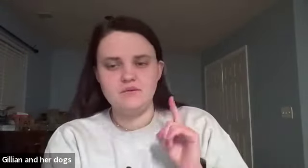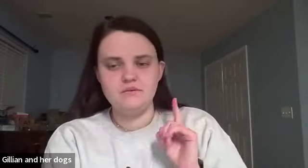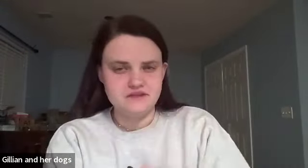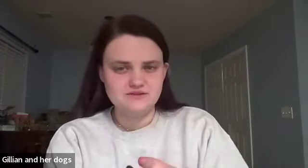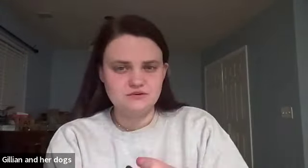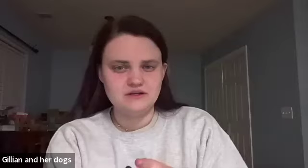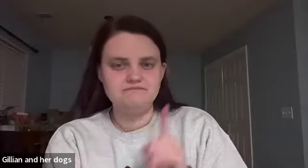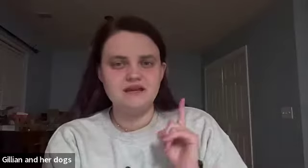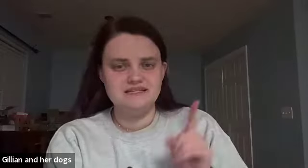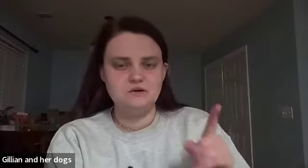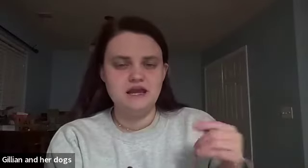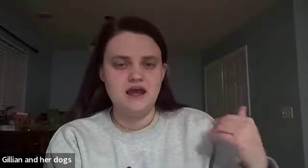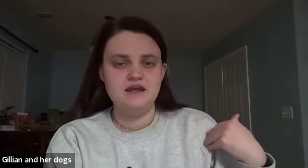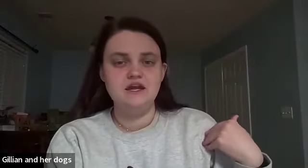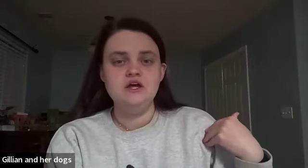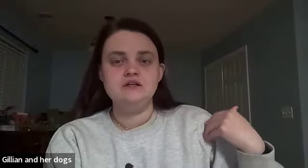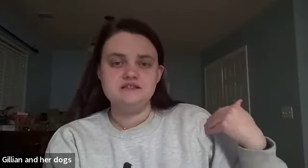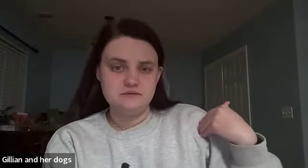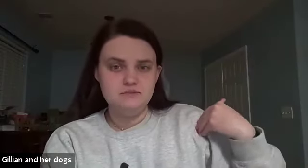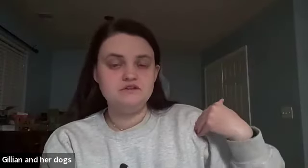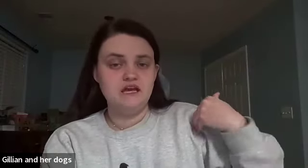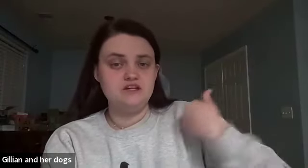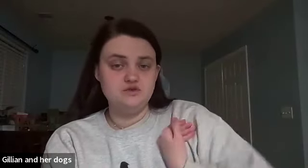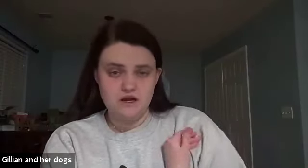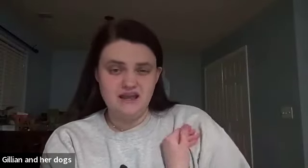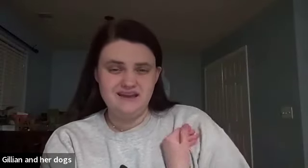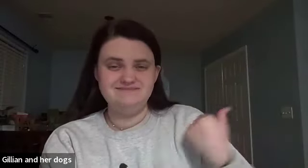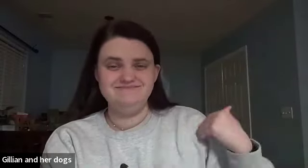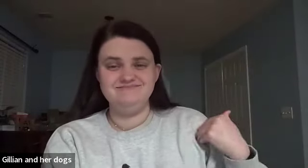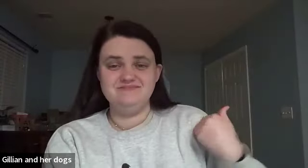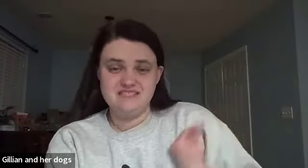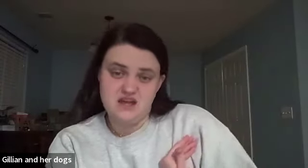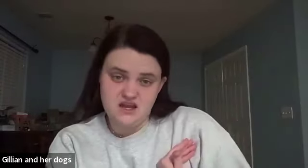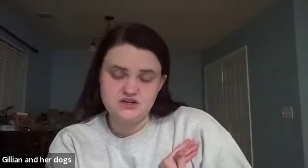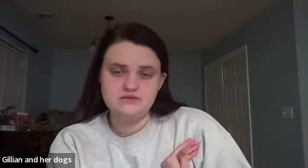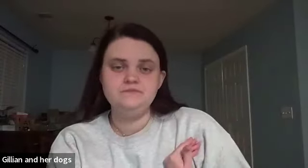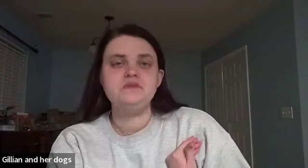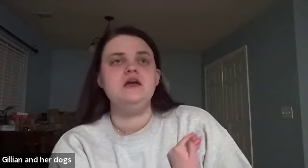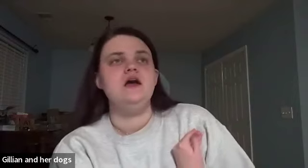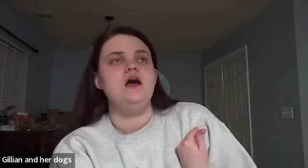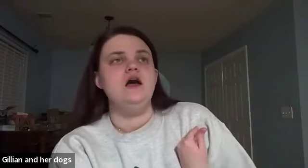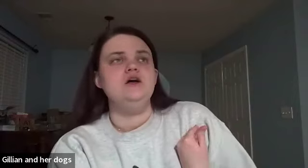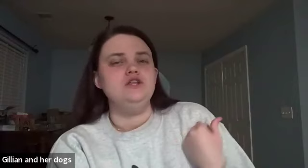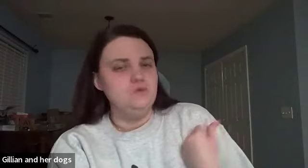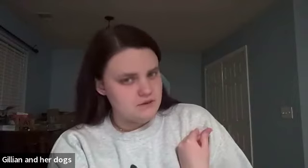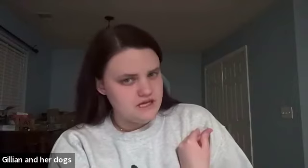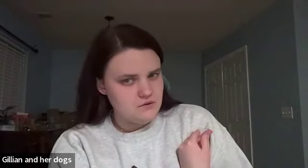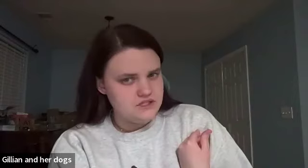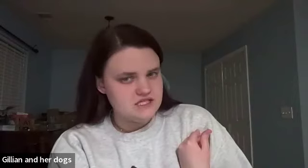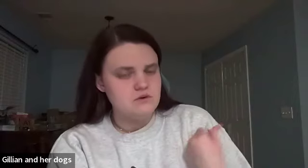Now, with this one, I did want to add some people can do one hand tired. You want to be careful with this